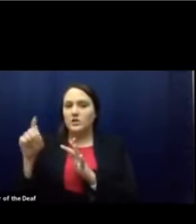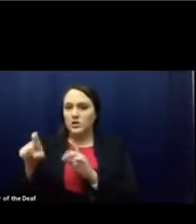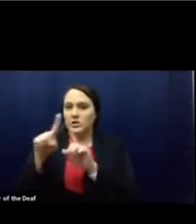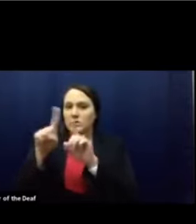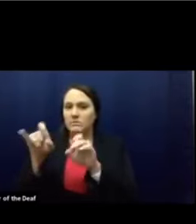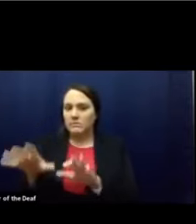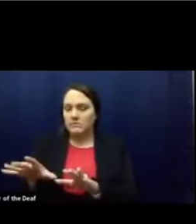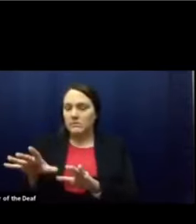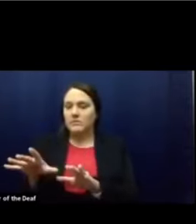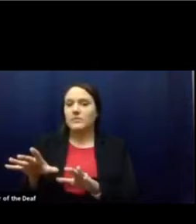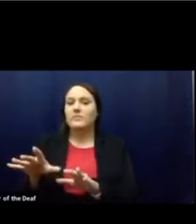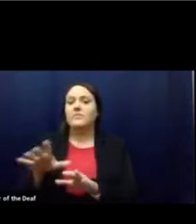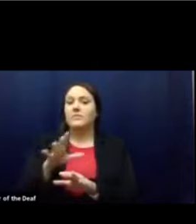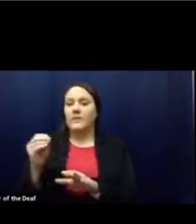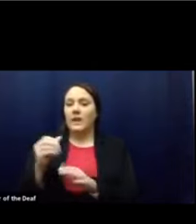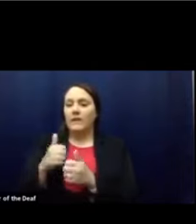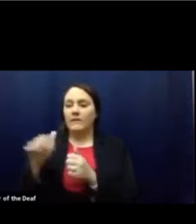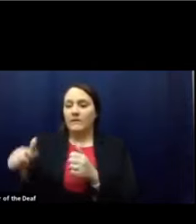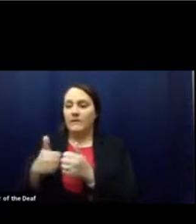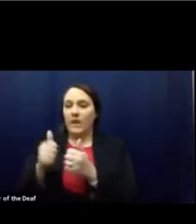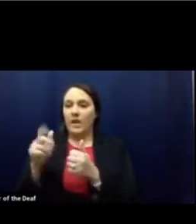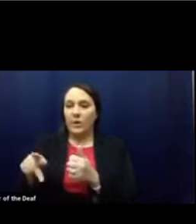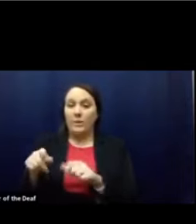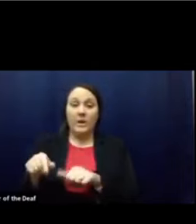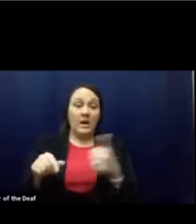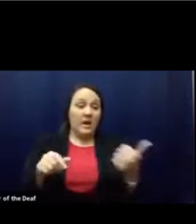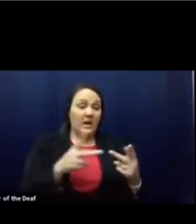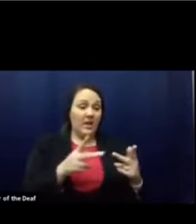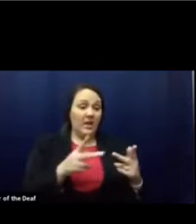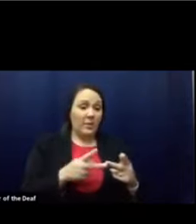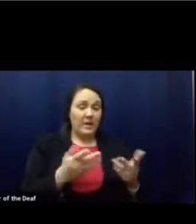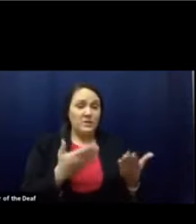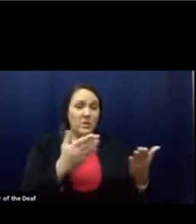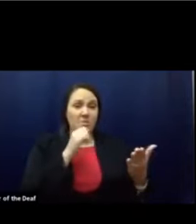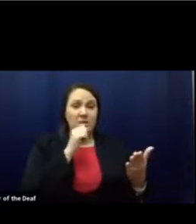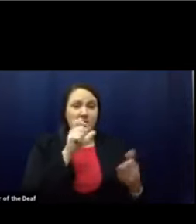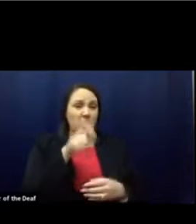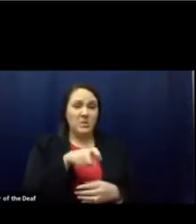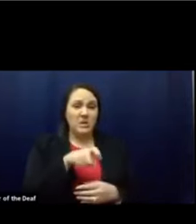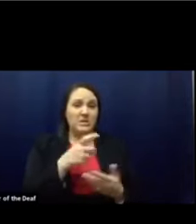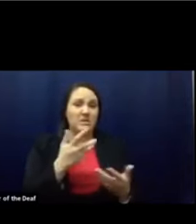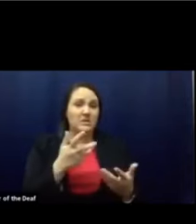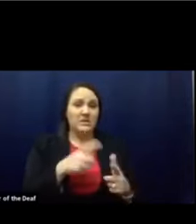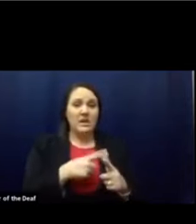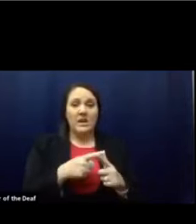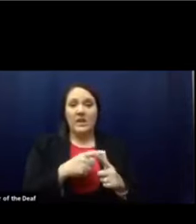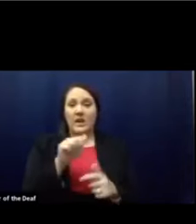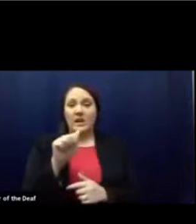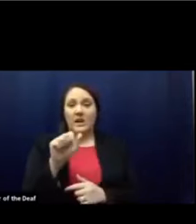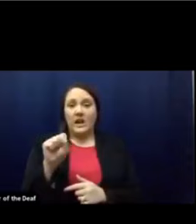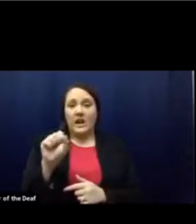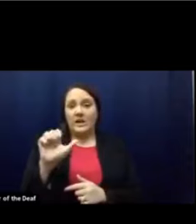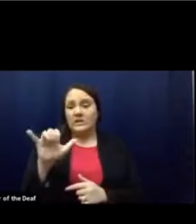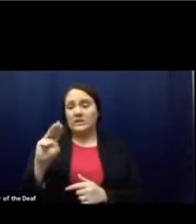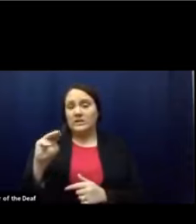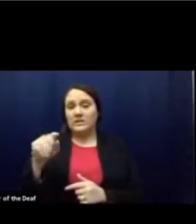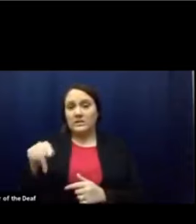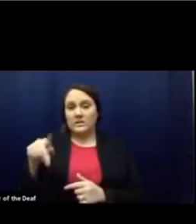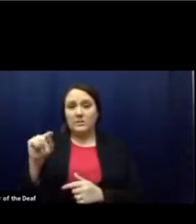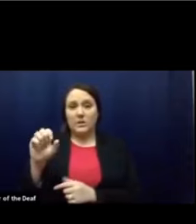tested and should be followed up. And in another place, it recommends that they don't necessarily need to. And then the asymptomatic piece is in there as